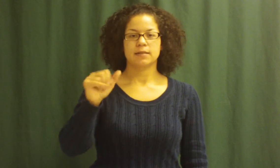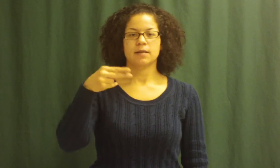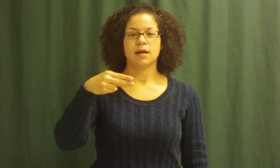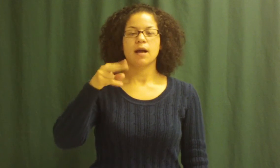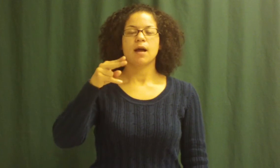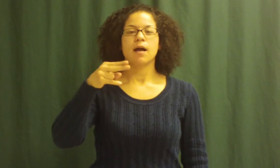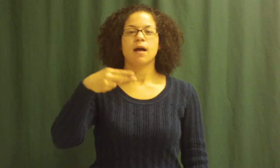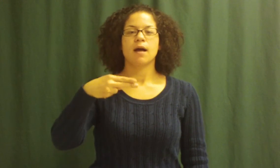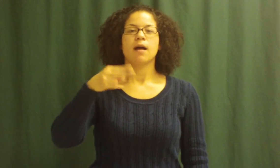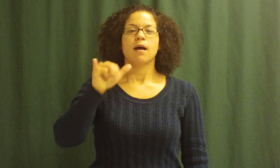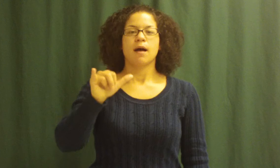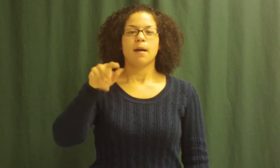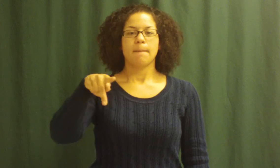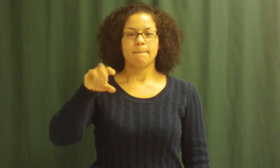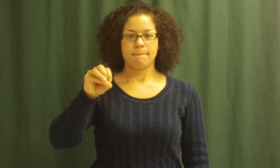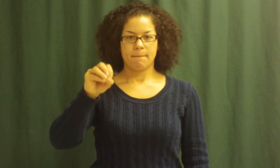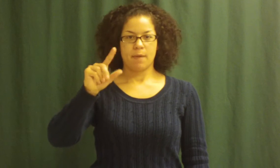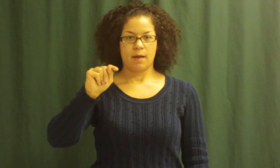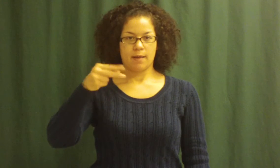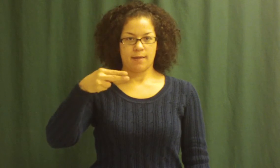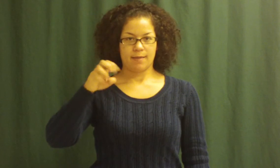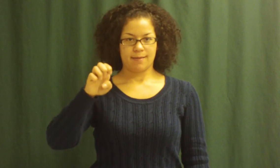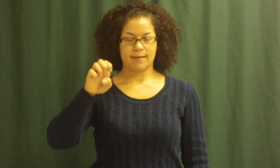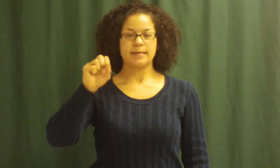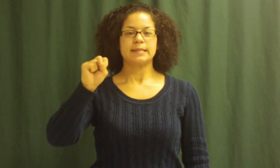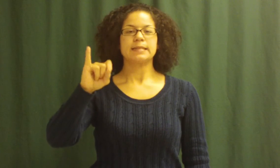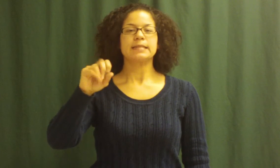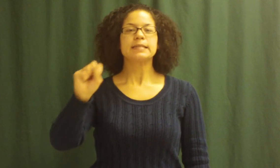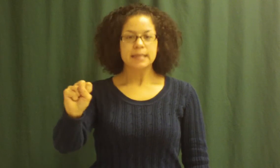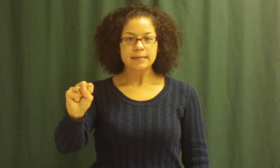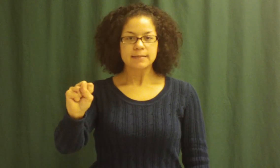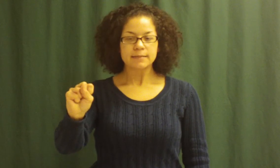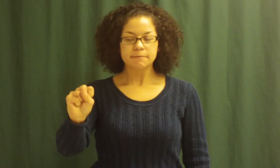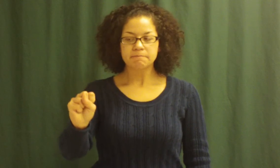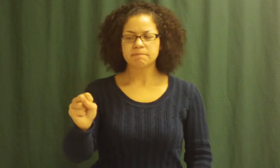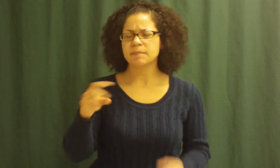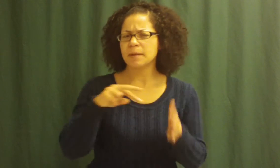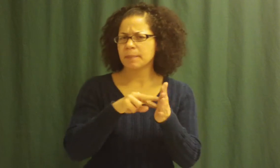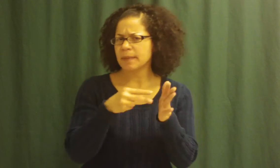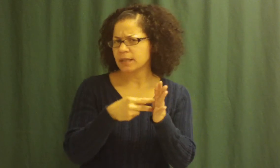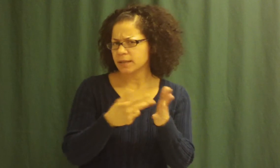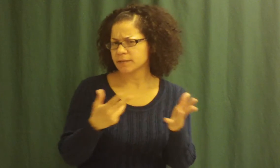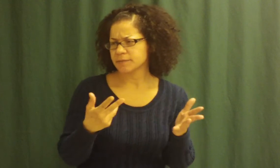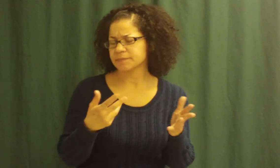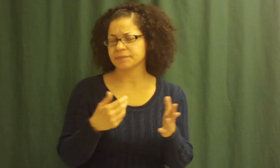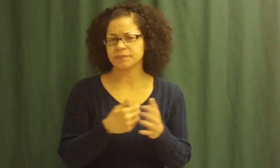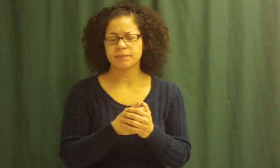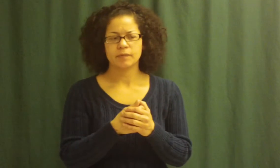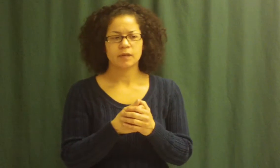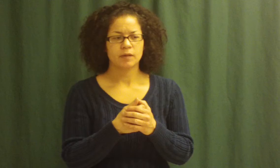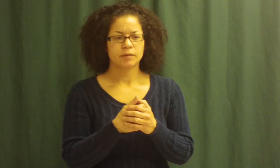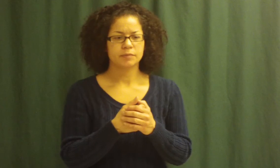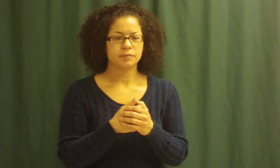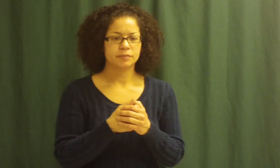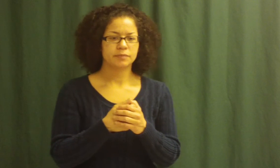It suggests that a person will more likely perceive differences when he or she possesses words